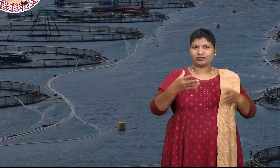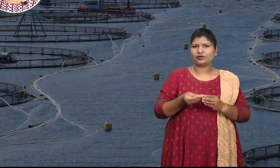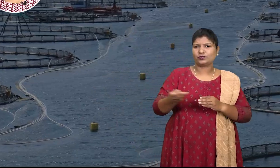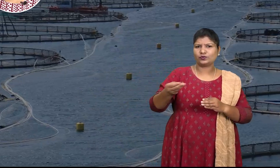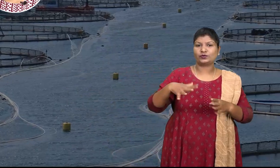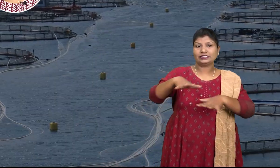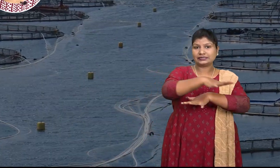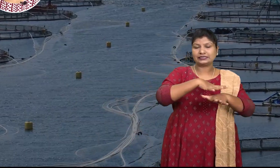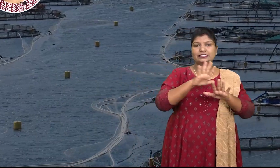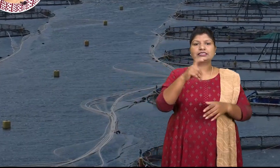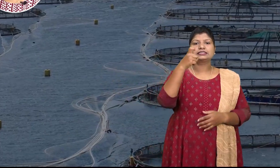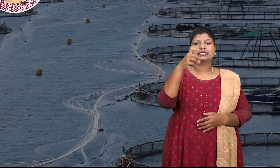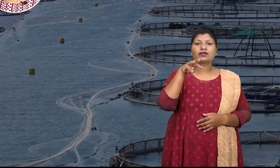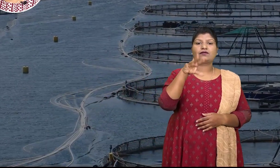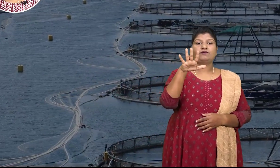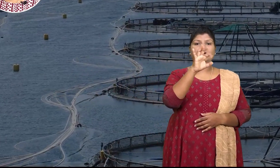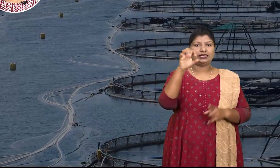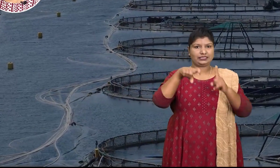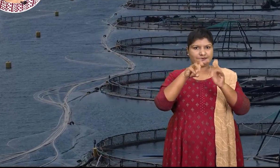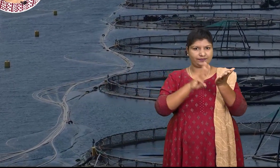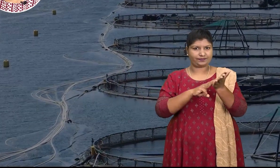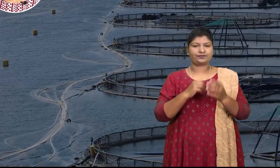7,500 kilometers